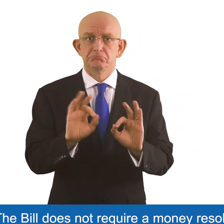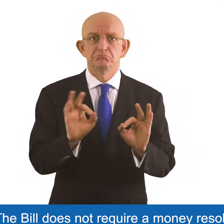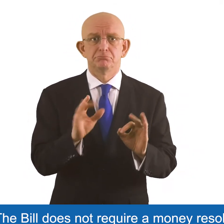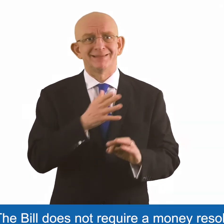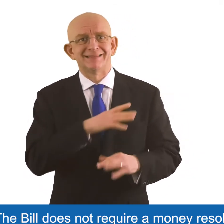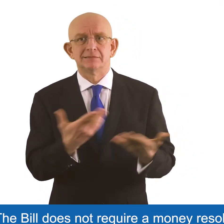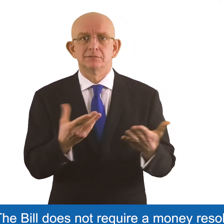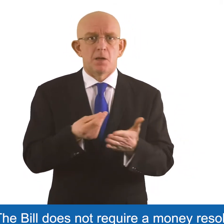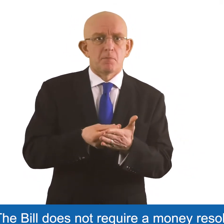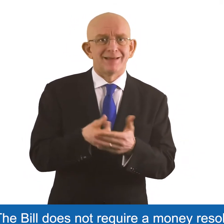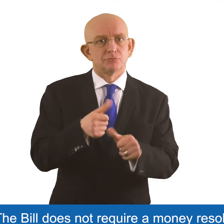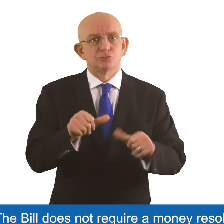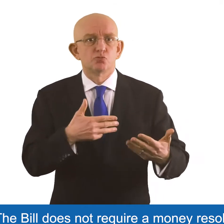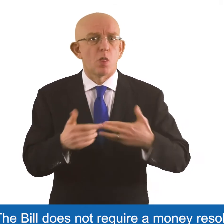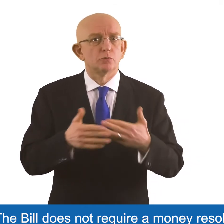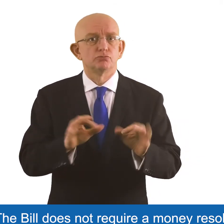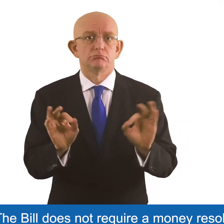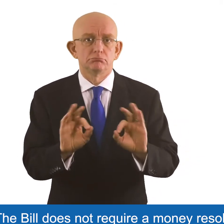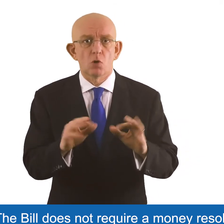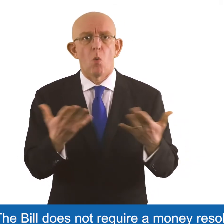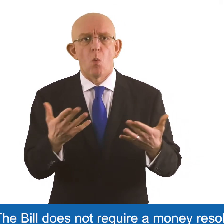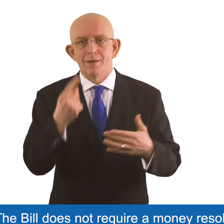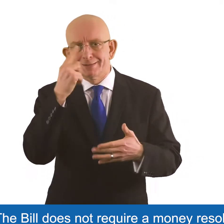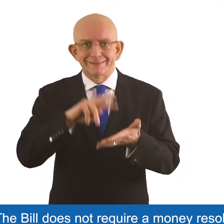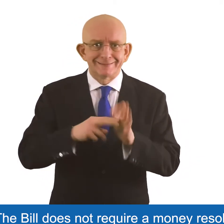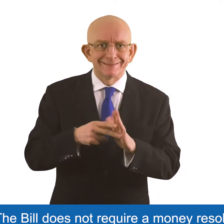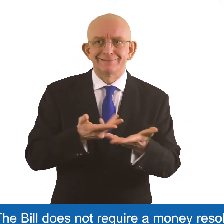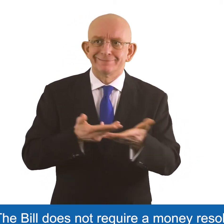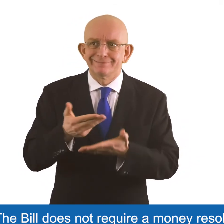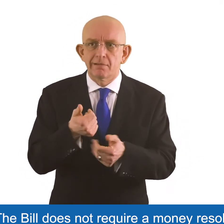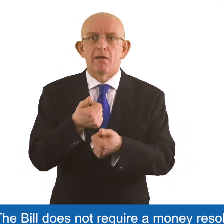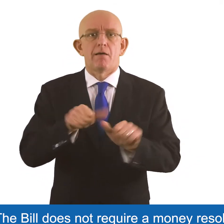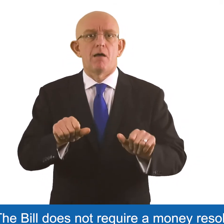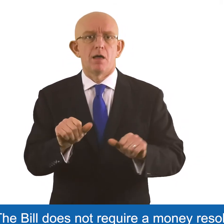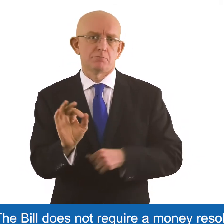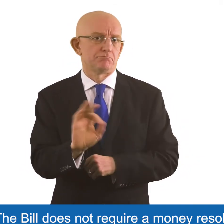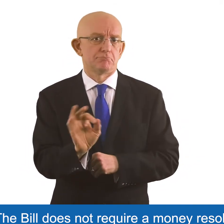45. The bill does not require a money resolution or a Ways and Means resolution.